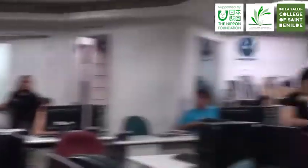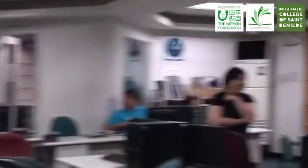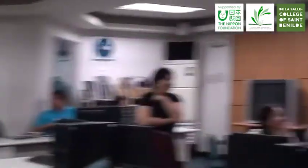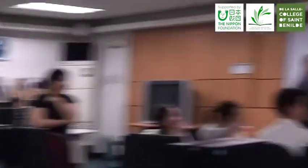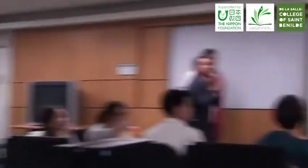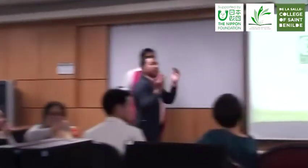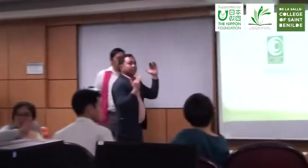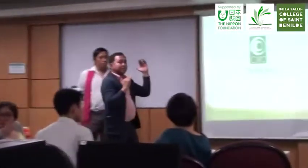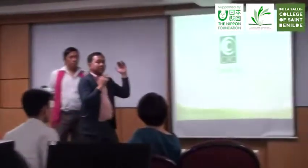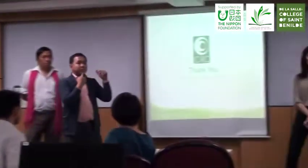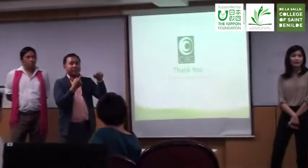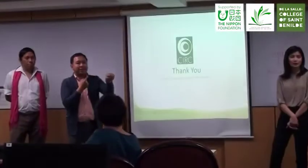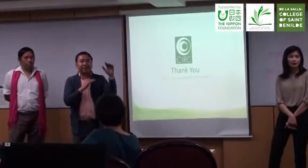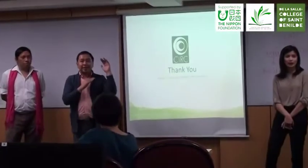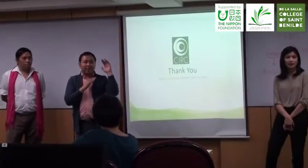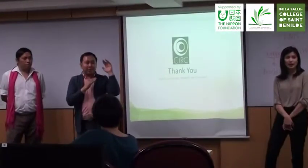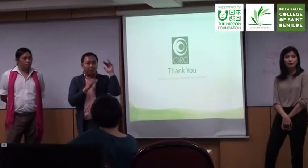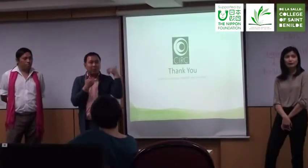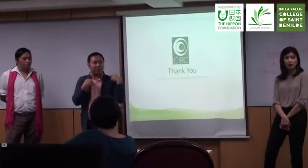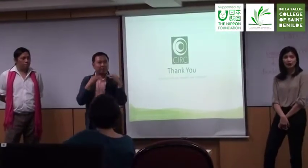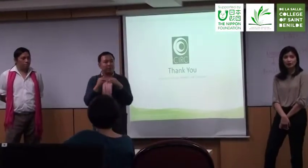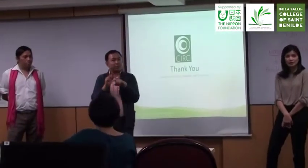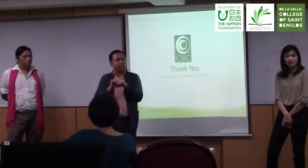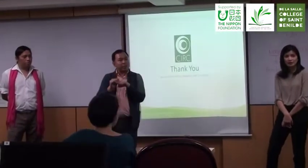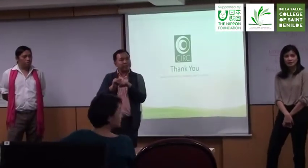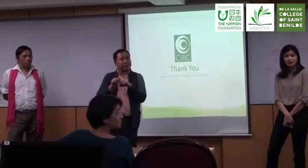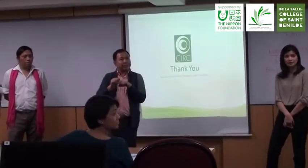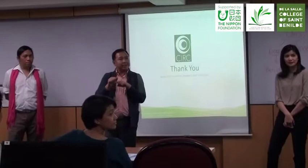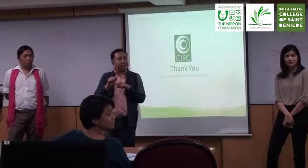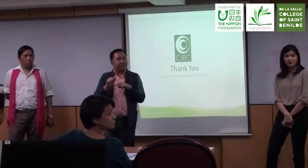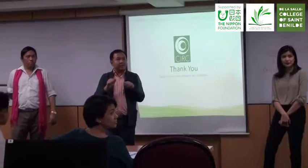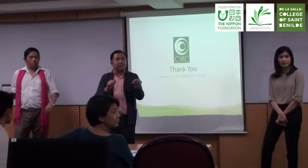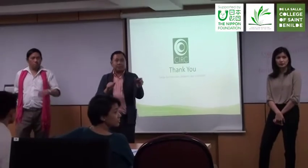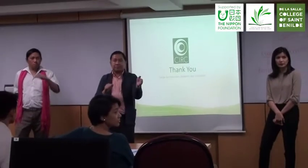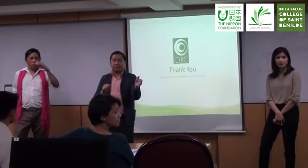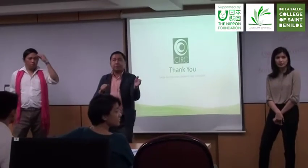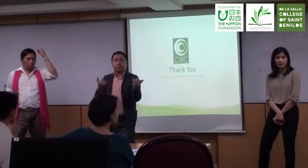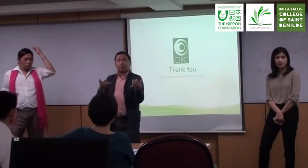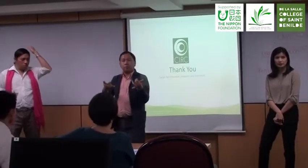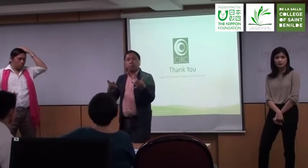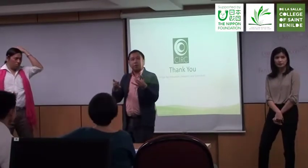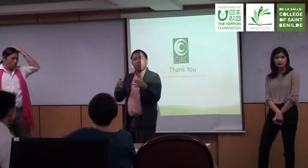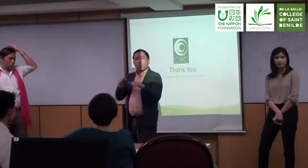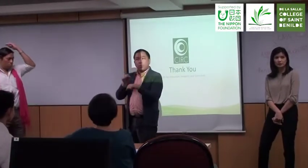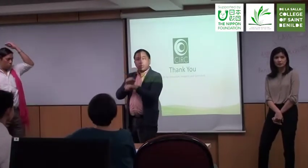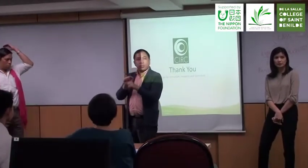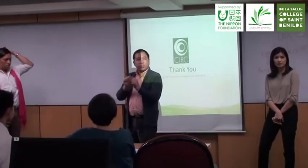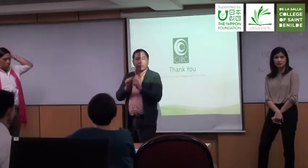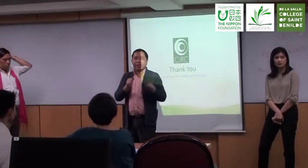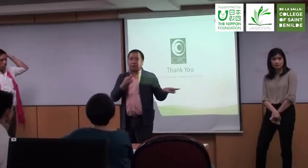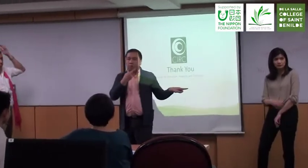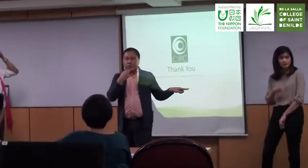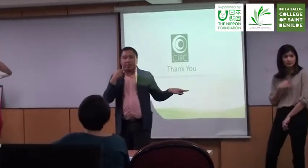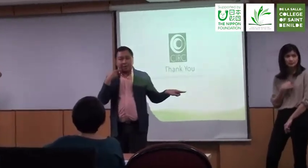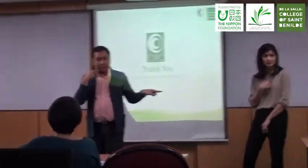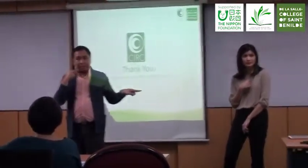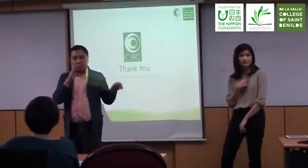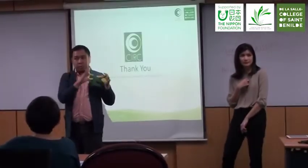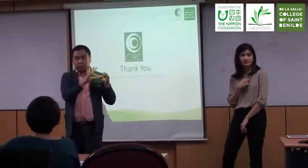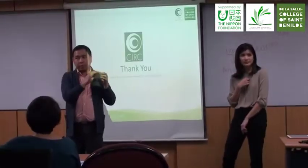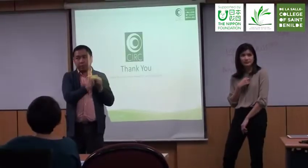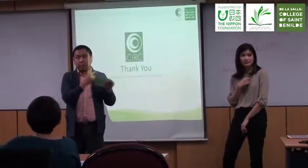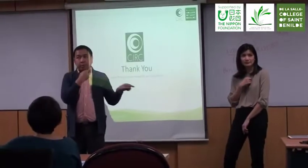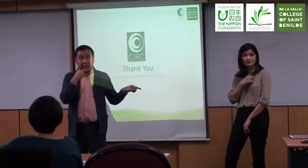So I hope that you have For the training trainings, for we're working with Rochelle, and we'll